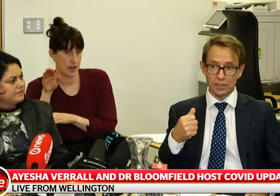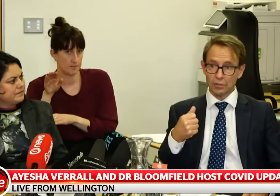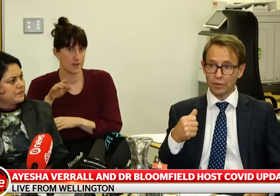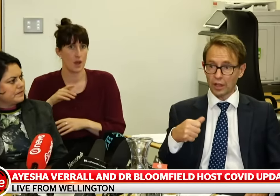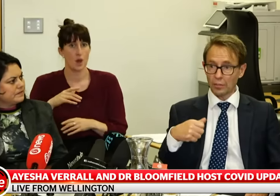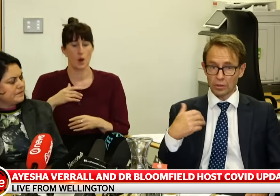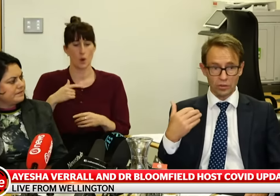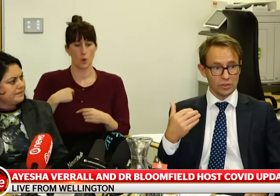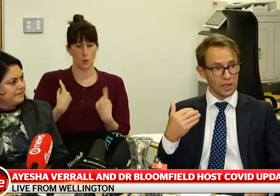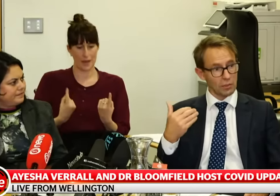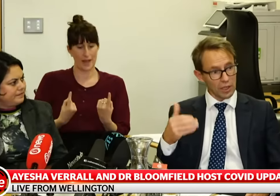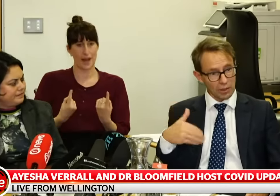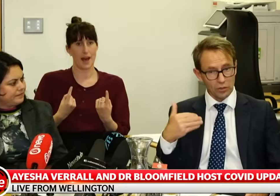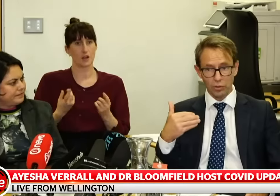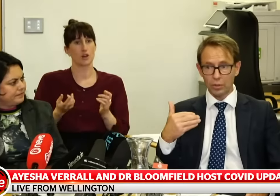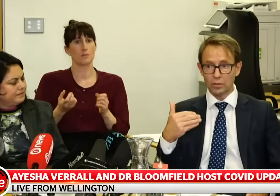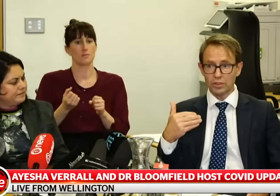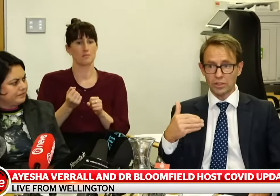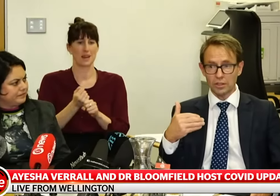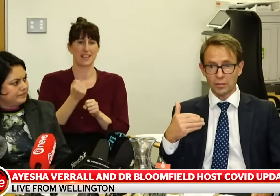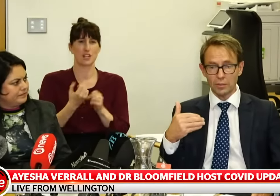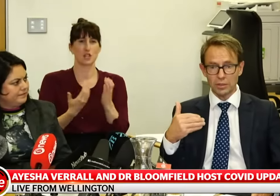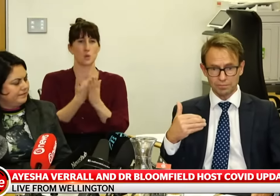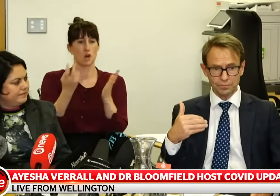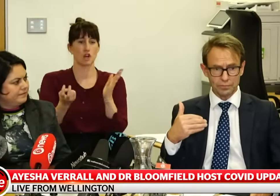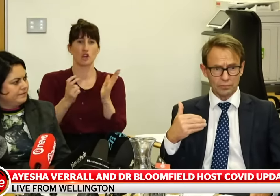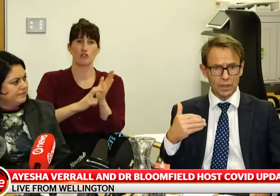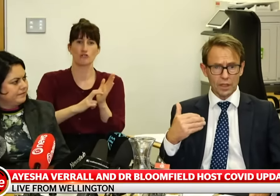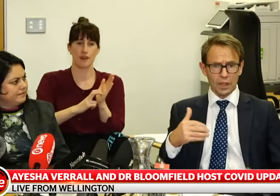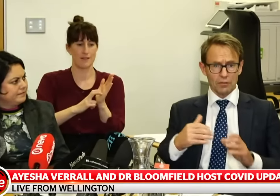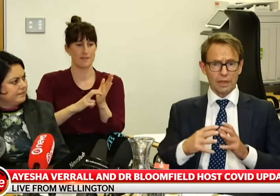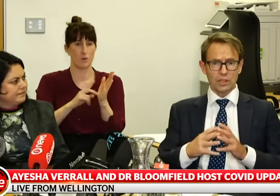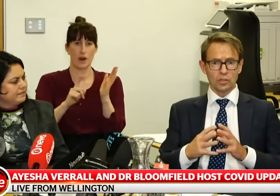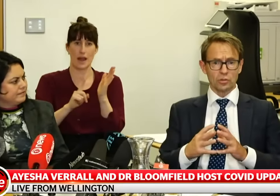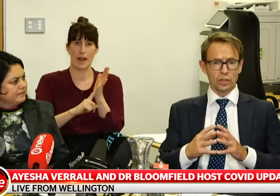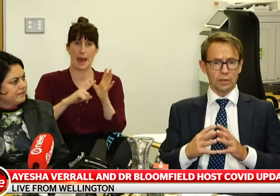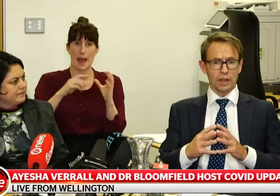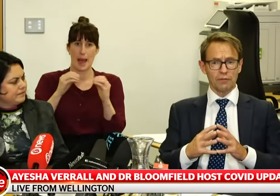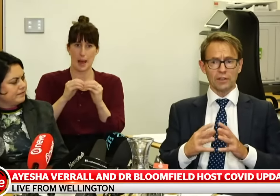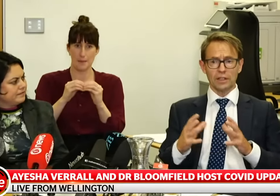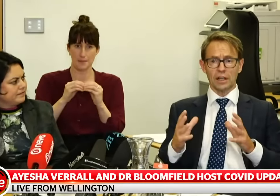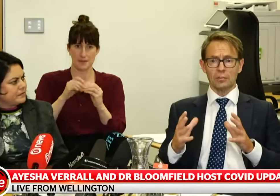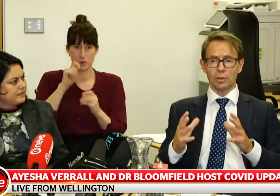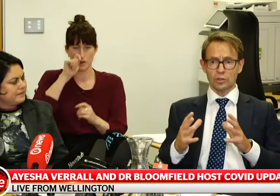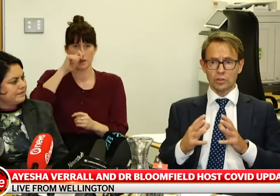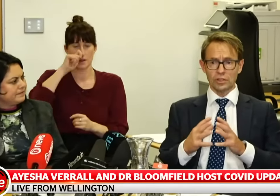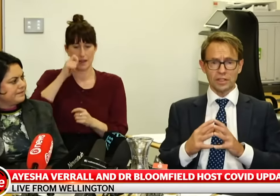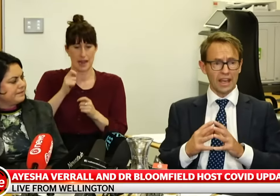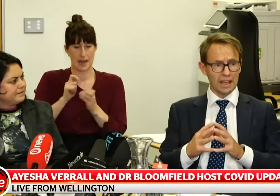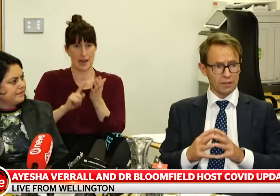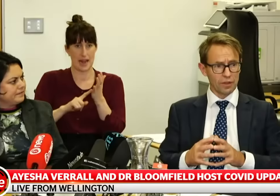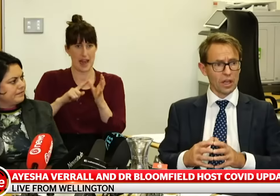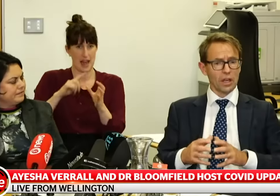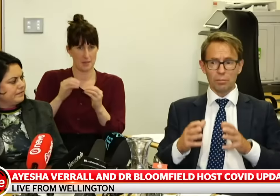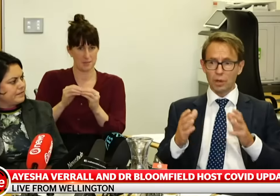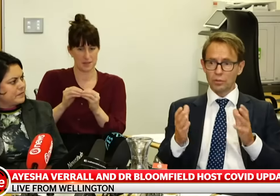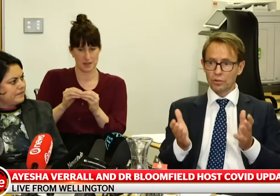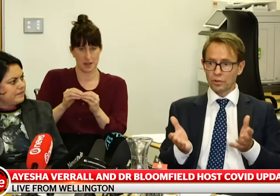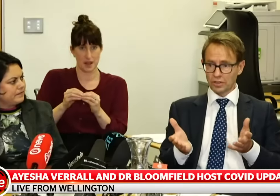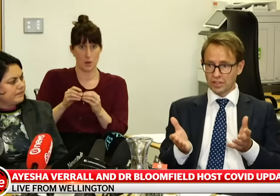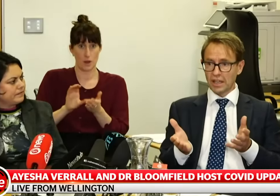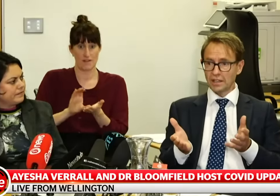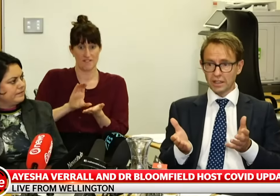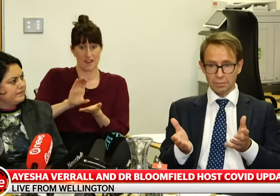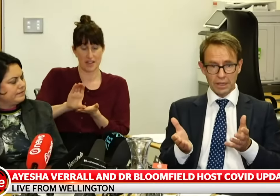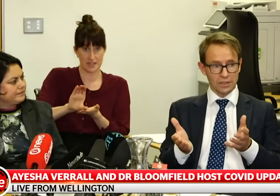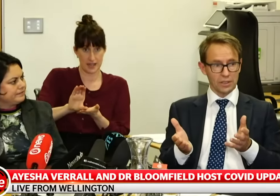PCR testing with our laboratories. And we're going through a process at the moment of making sure that we are funding our laboratories to have both